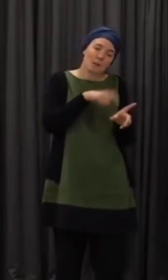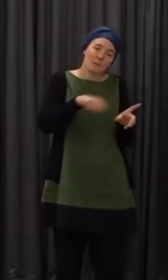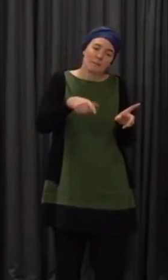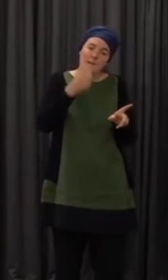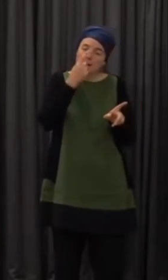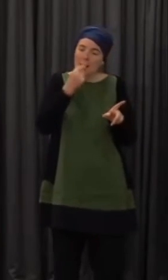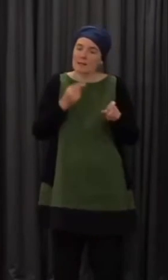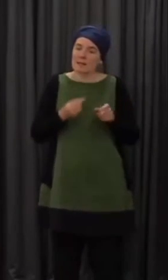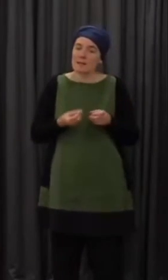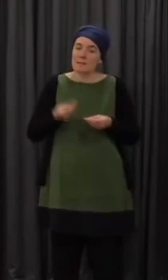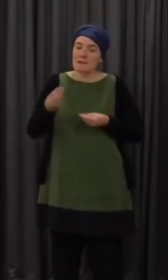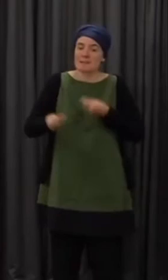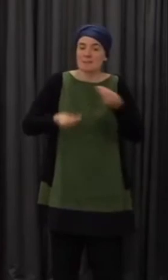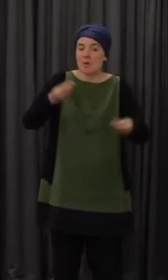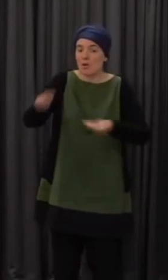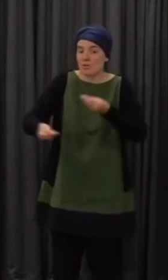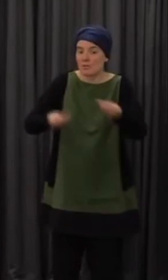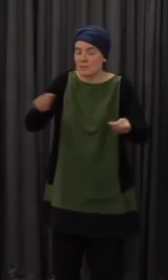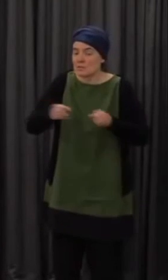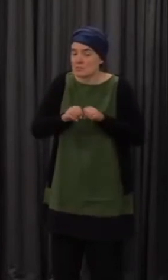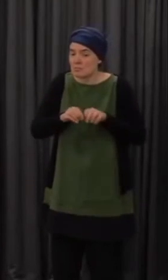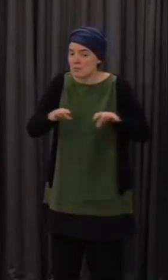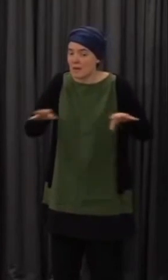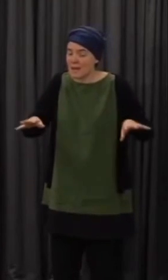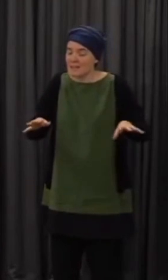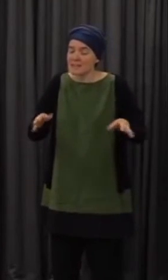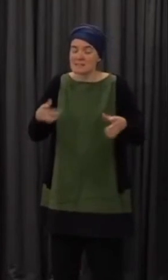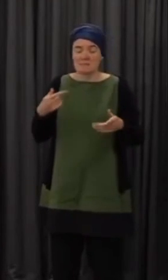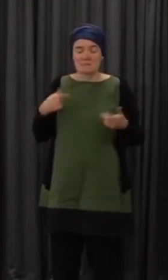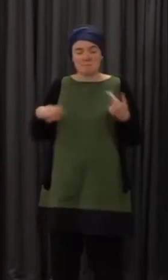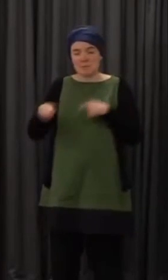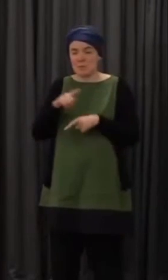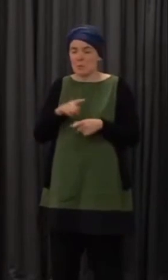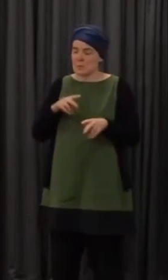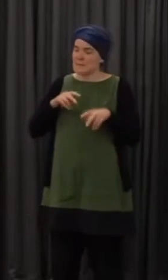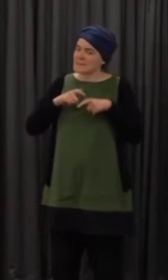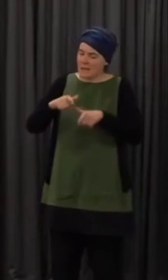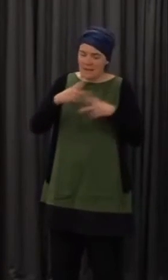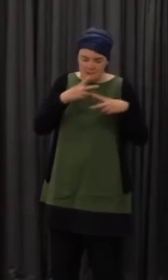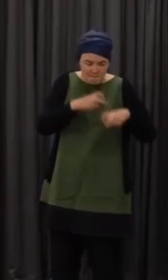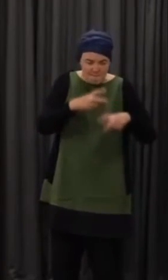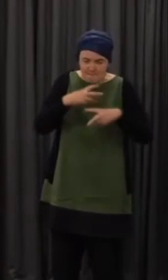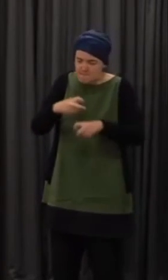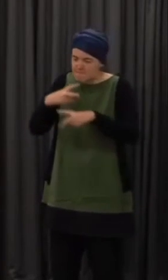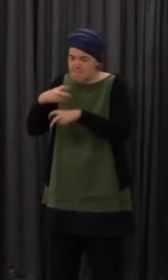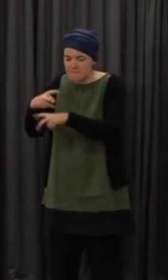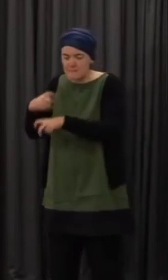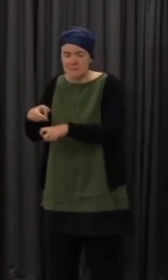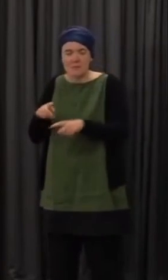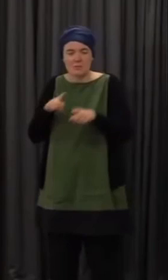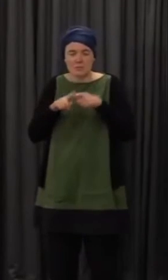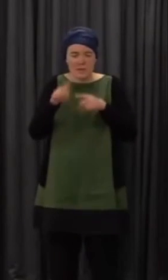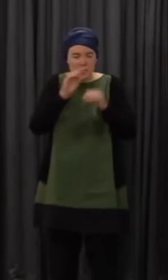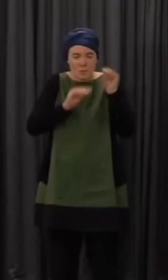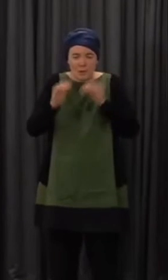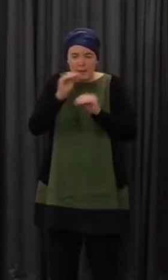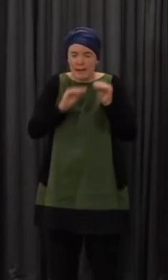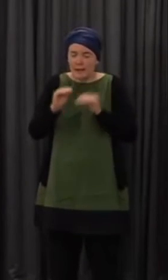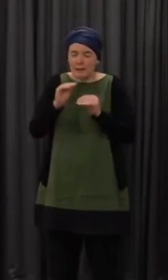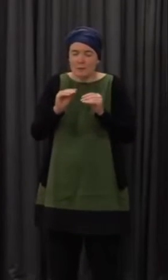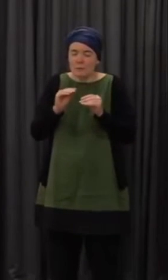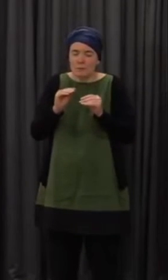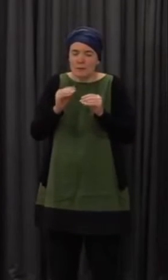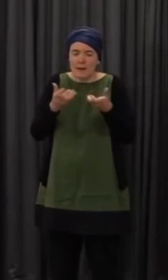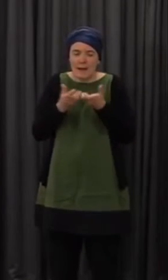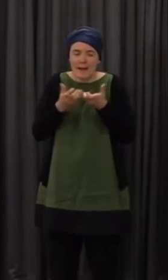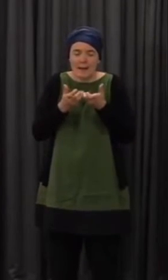on that, and it's work that goes on around the globe to try to understand the part that children might play in that way. We